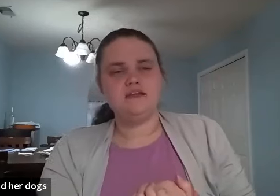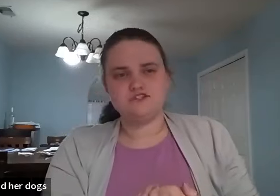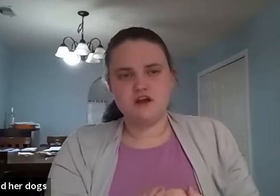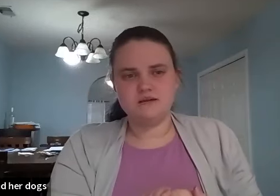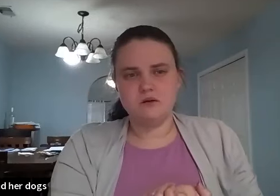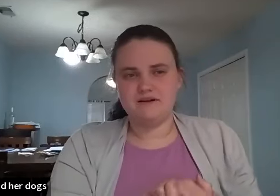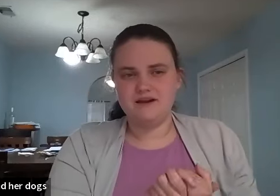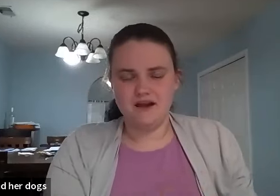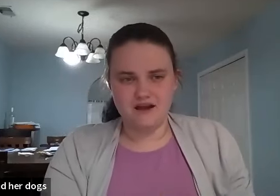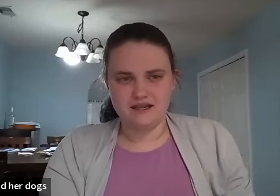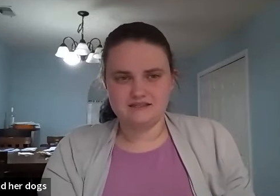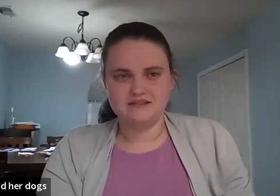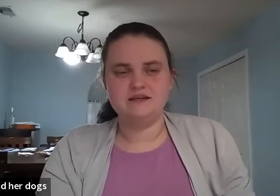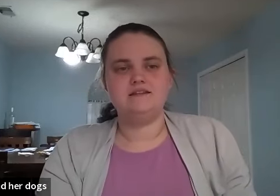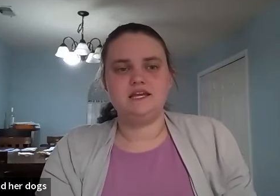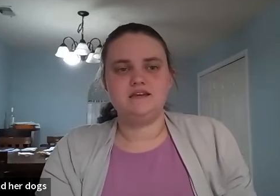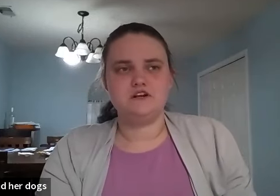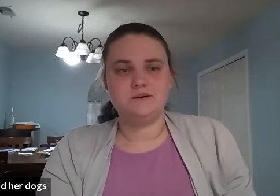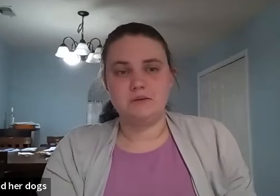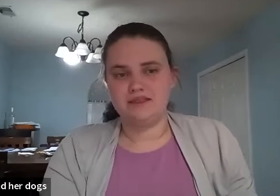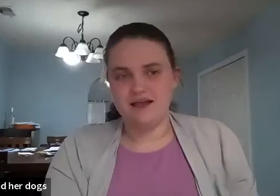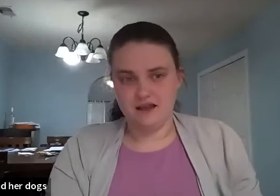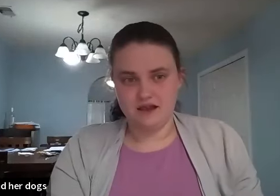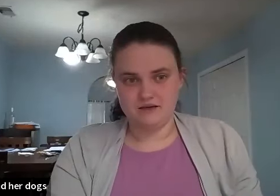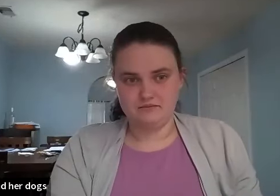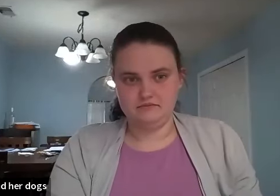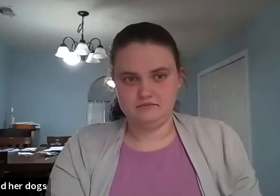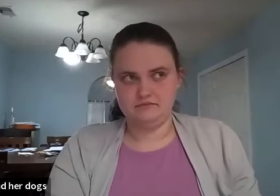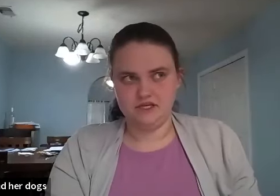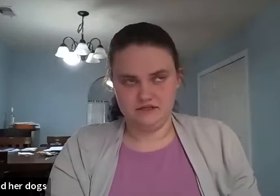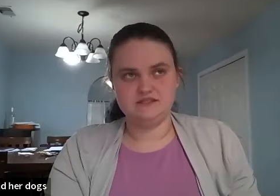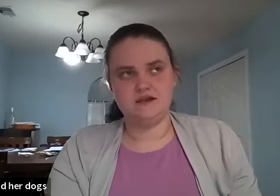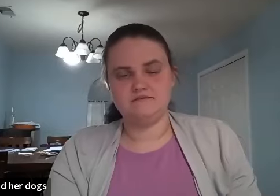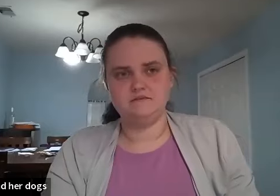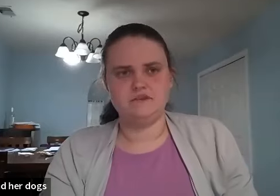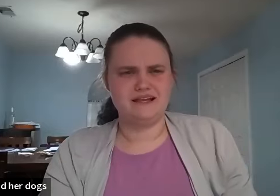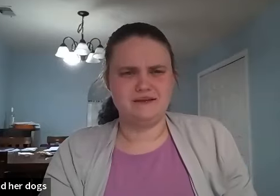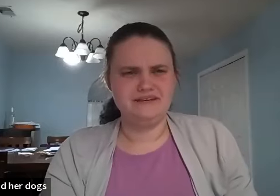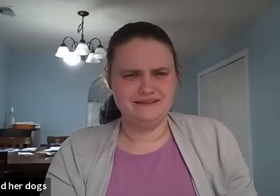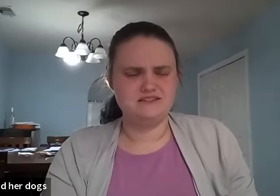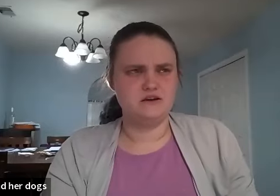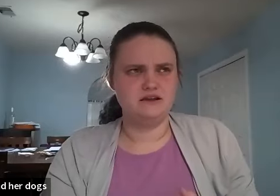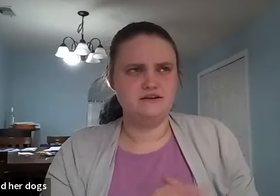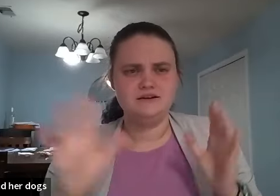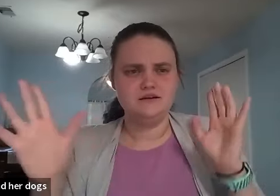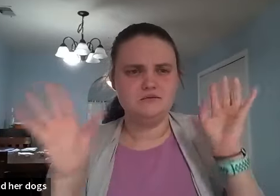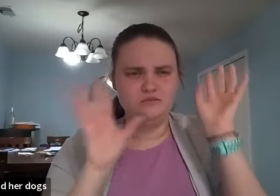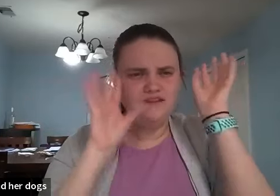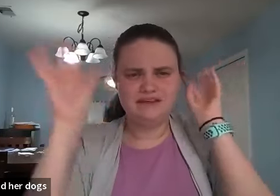If you're talking about what kind, like if you're talking about black eyed beans, yeah, black eyed peas, sorry. Really gets